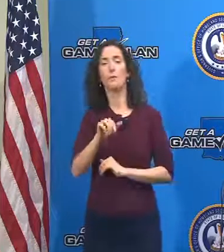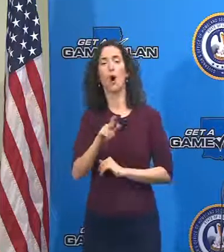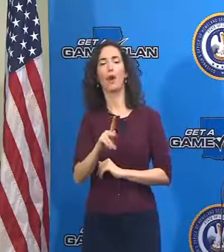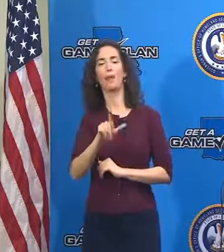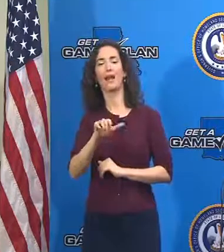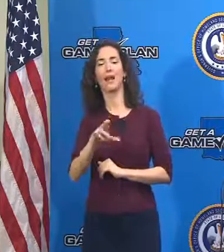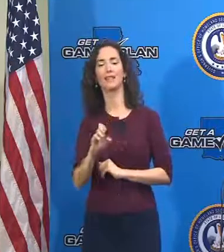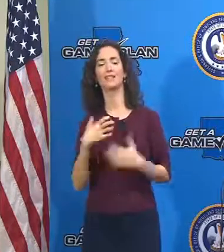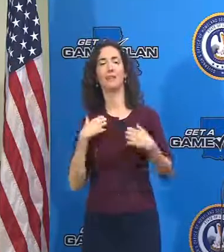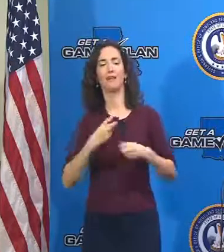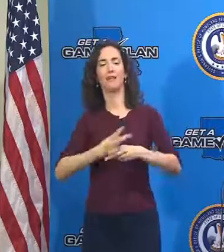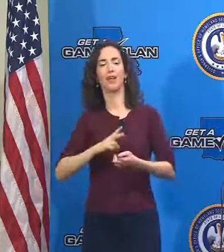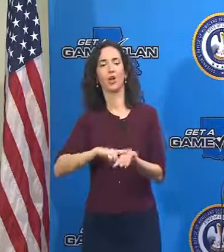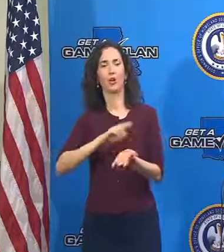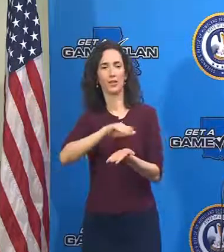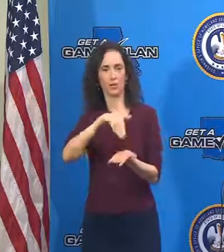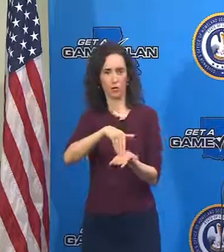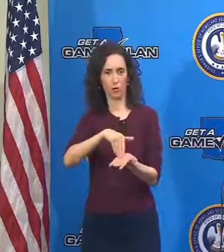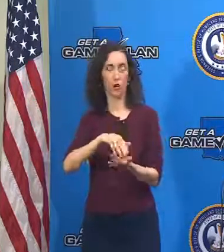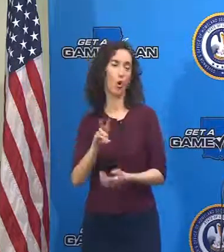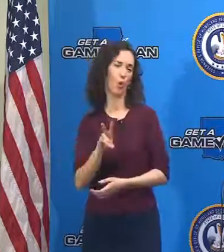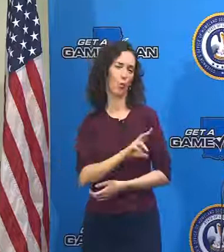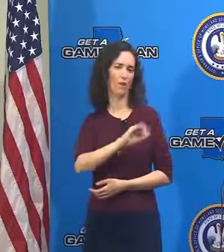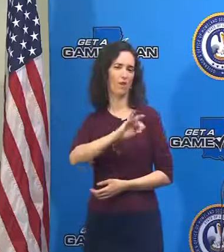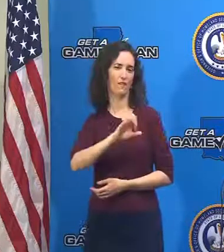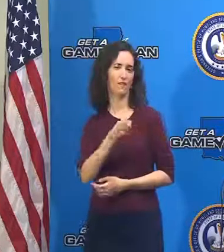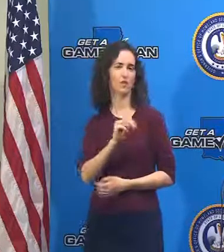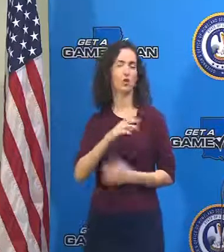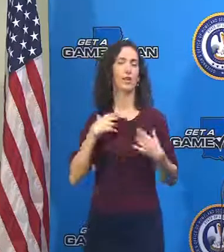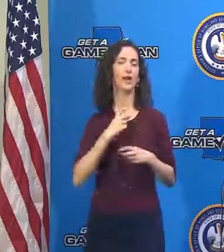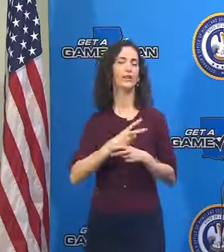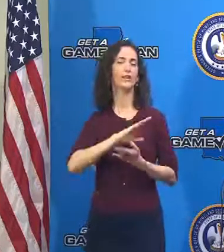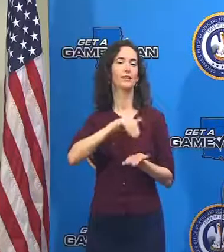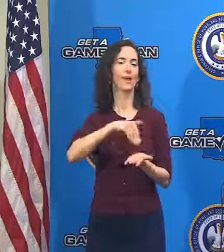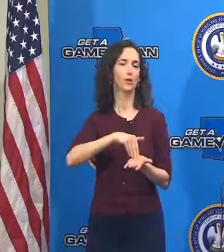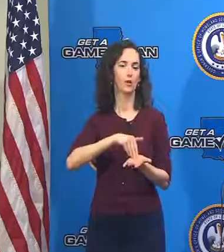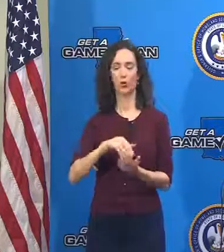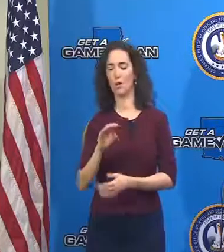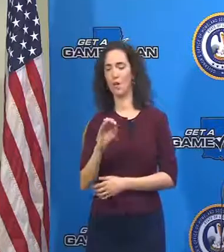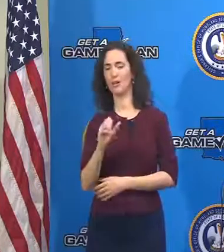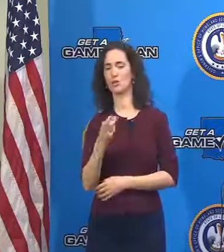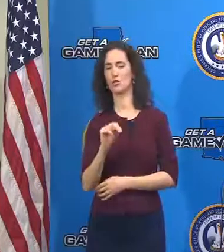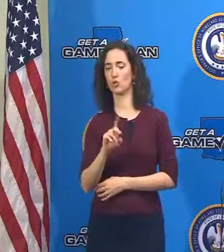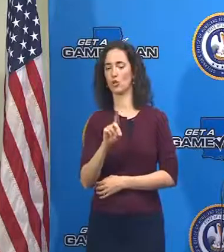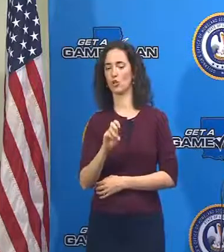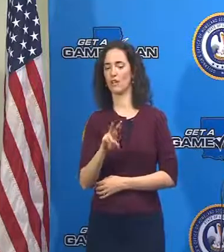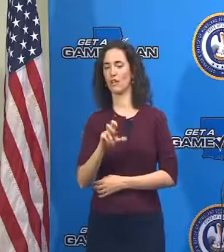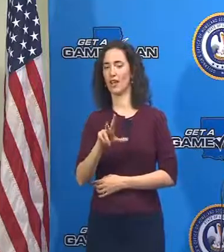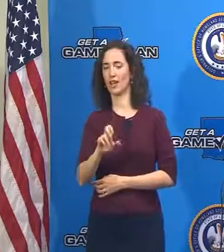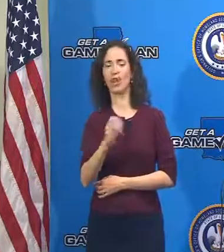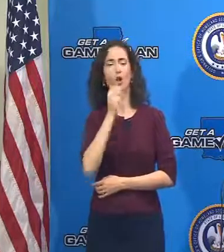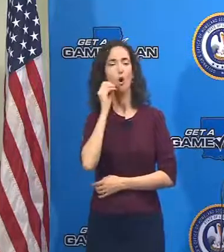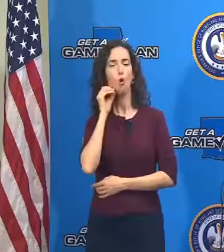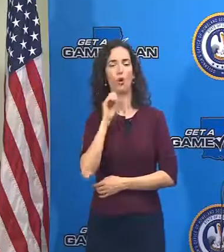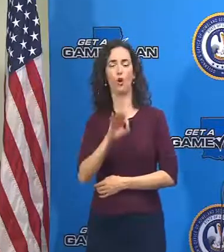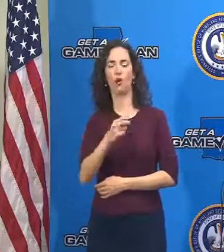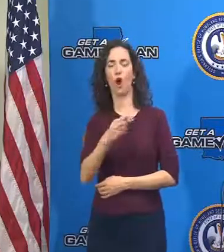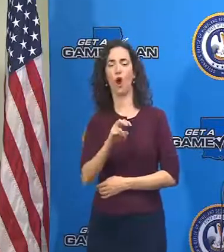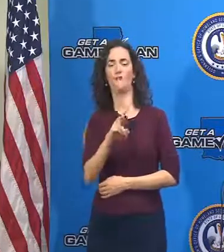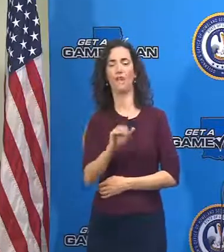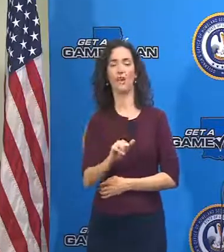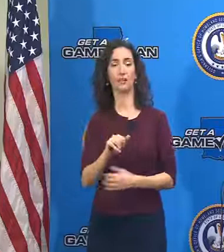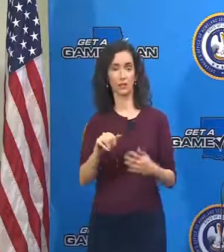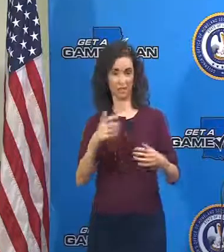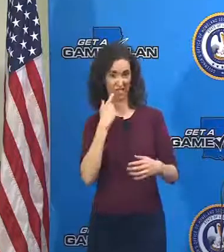Healthcare Nursing Center, West Jefferson Healthcare Center, Maison DeVille Home of Harvey, all 3